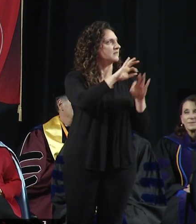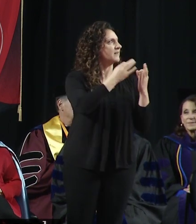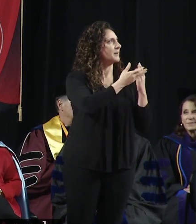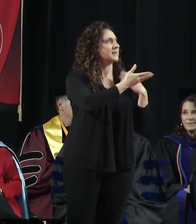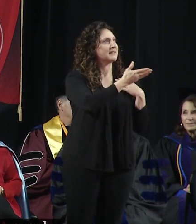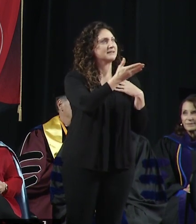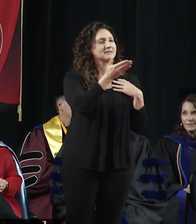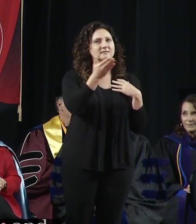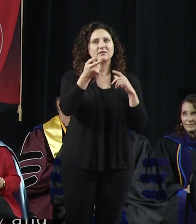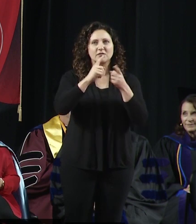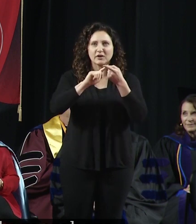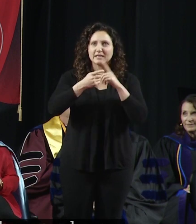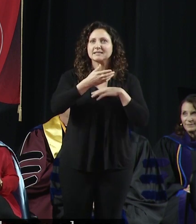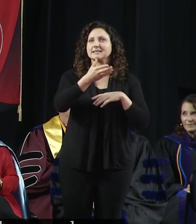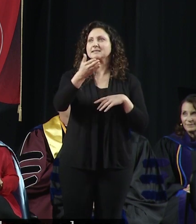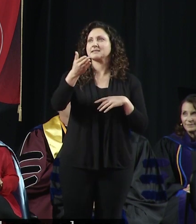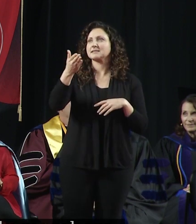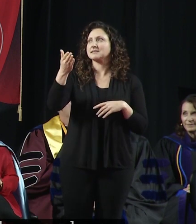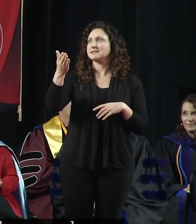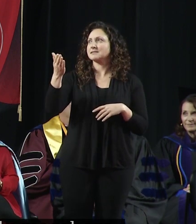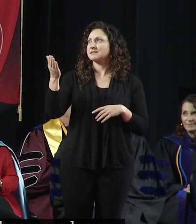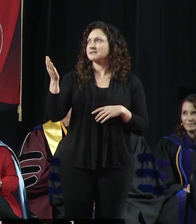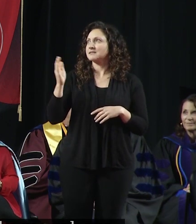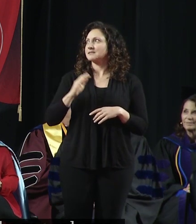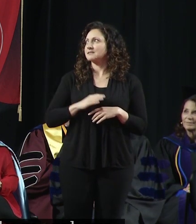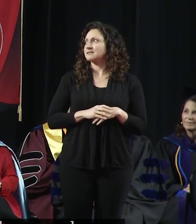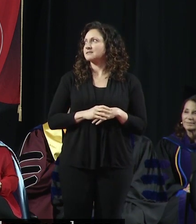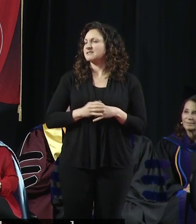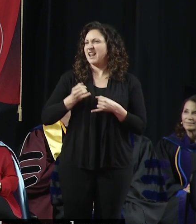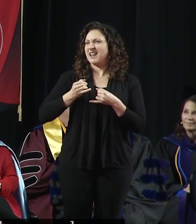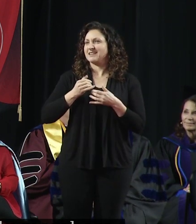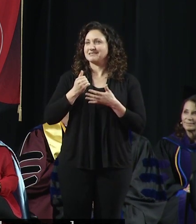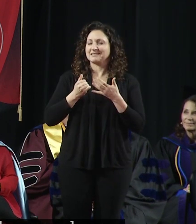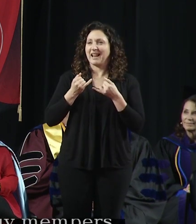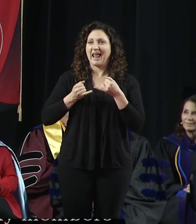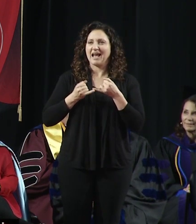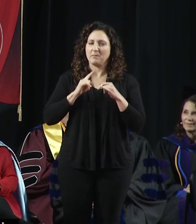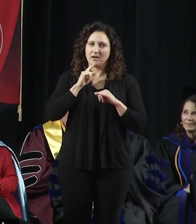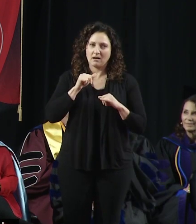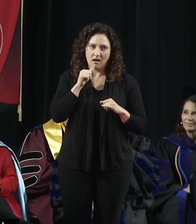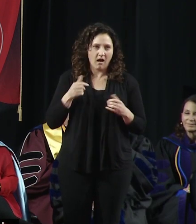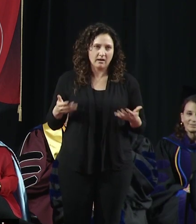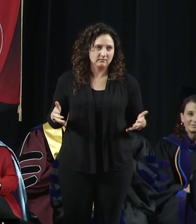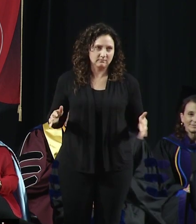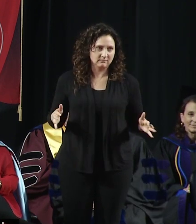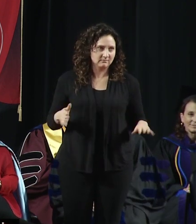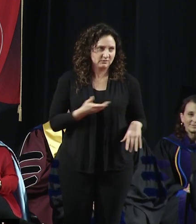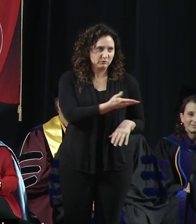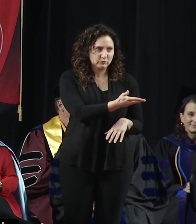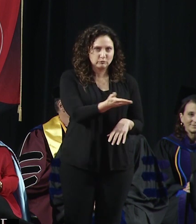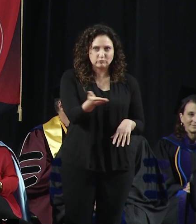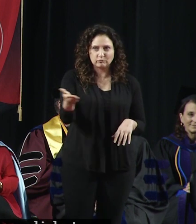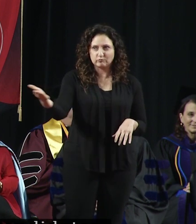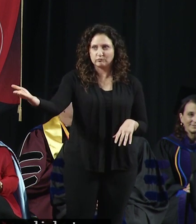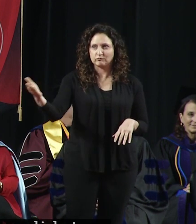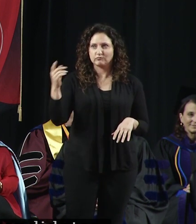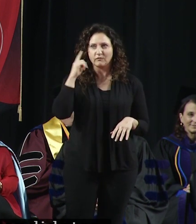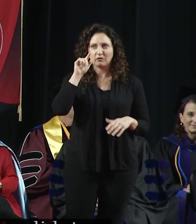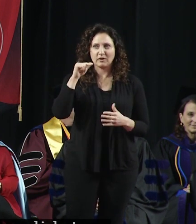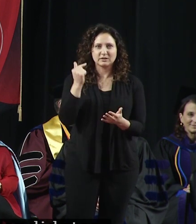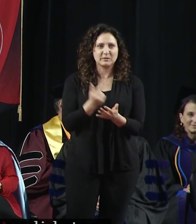members, friends, but last, but definitely not least, the candidates for